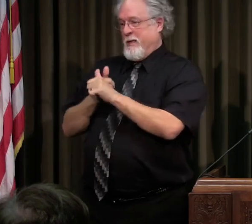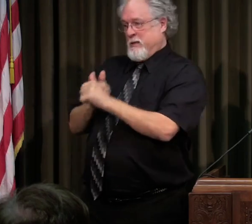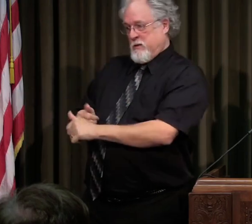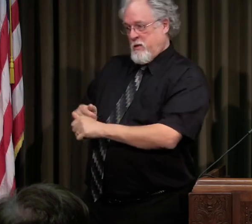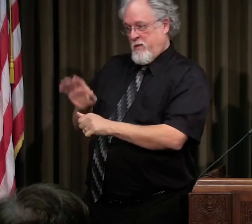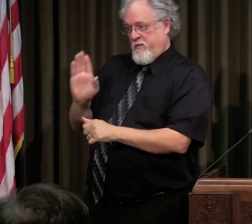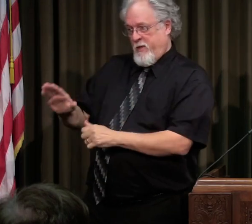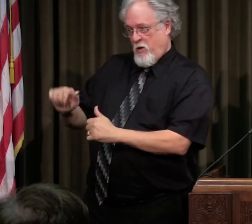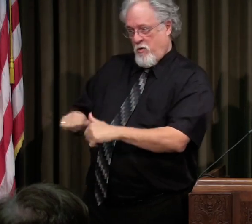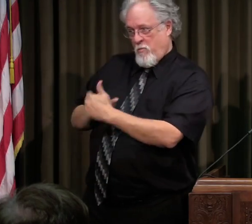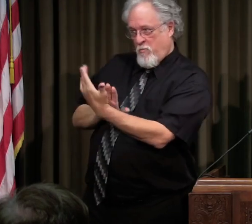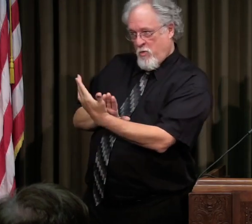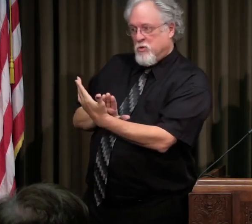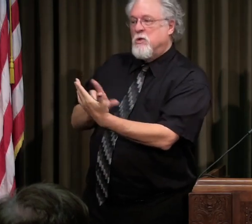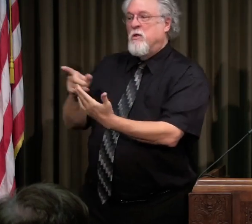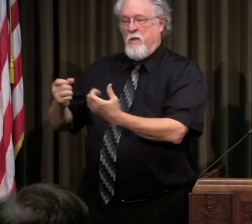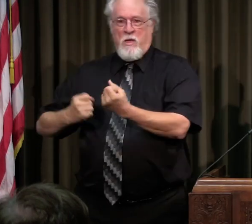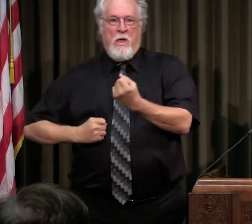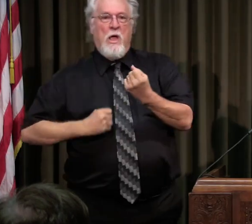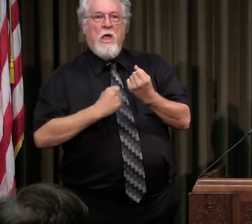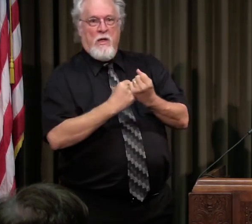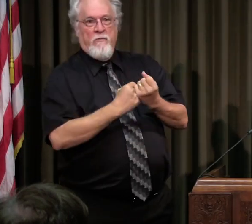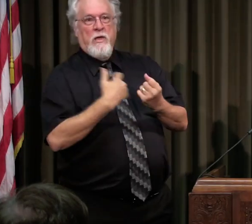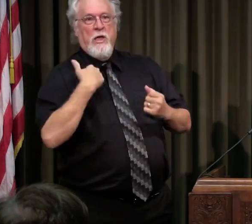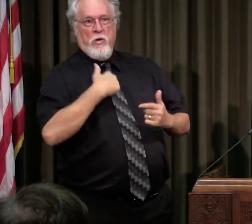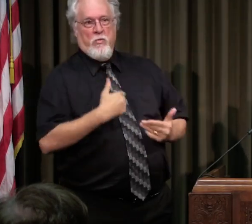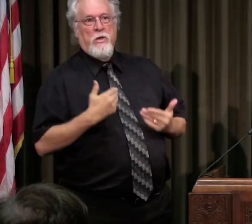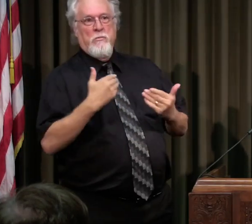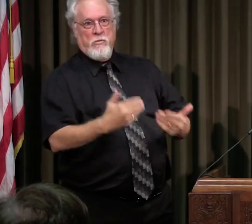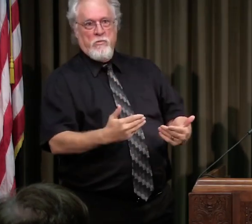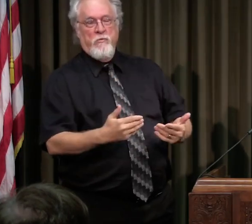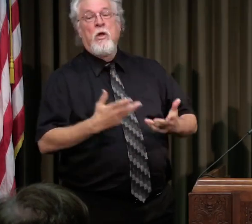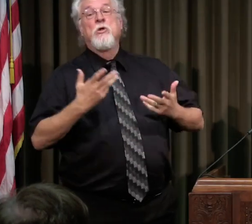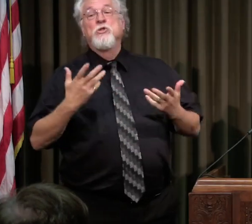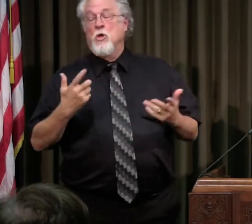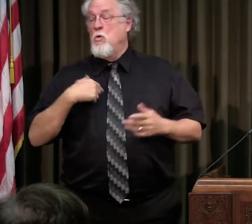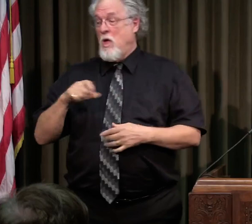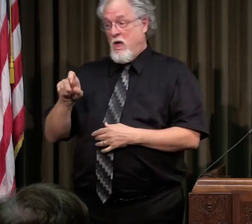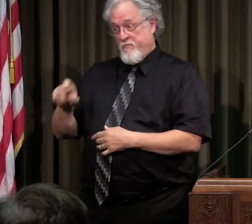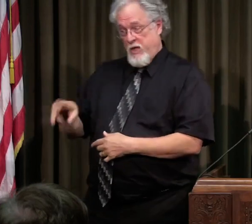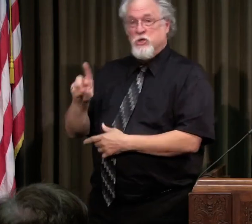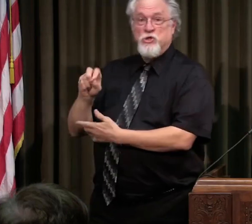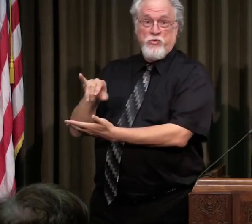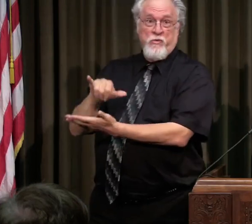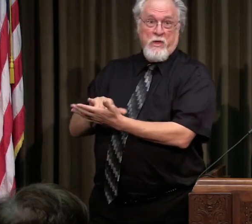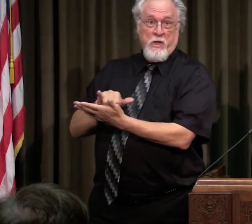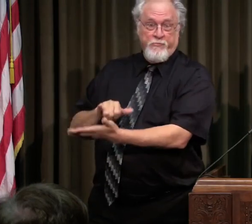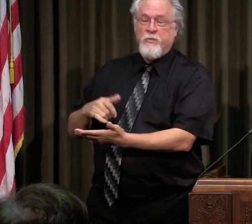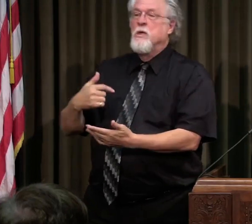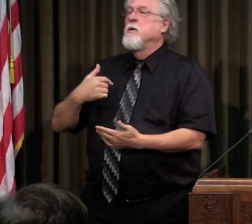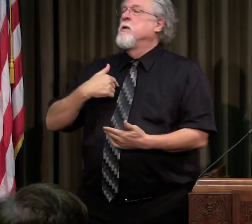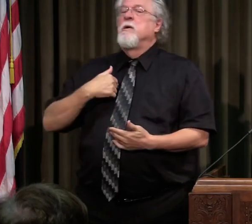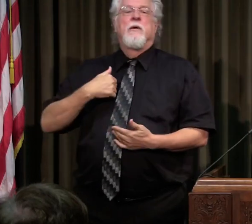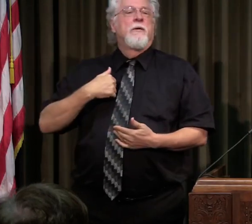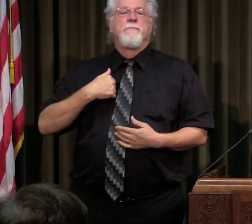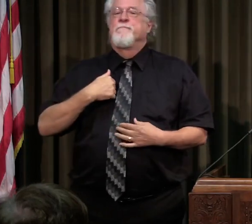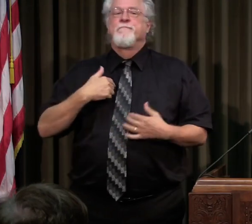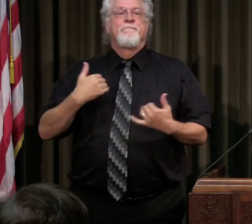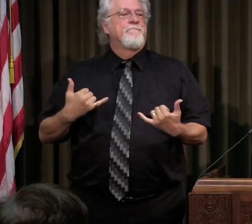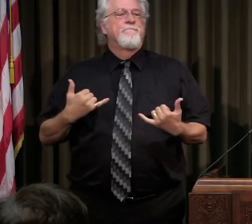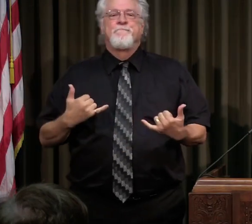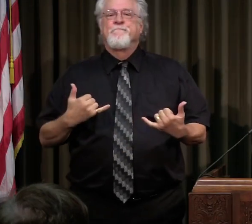be advocating that the state move in. So I've asked them to do that. I'm not going to